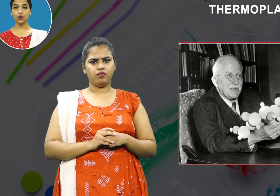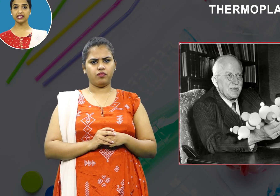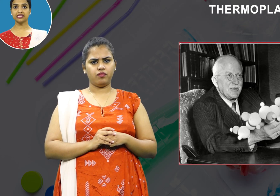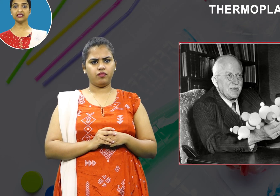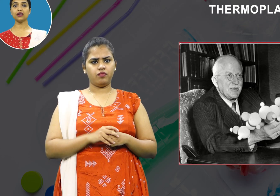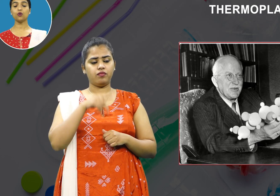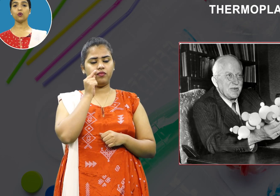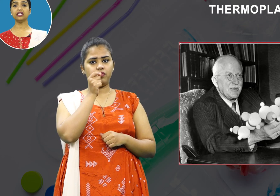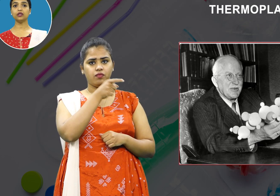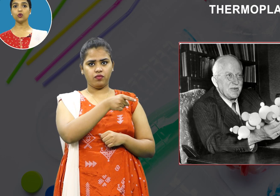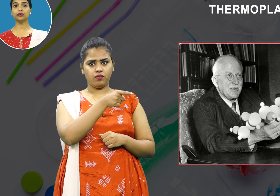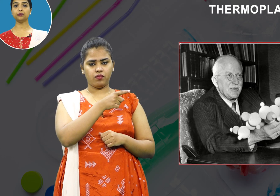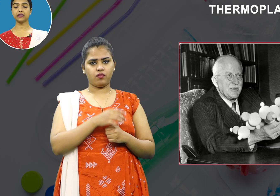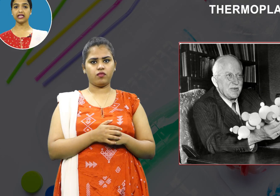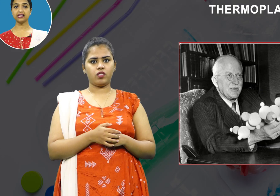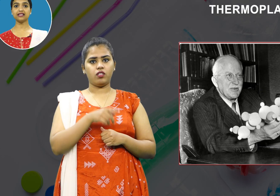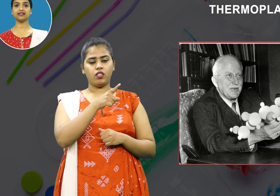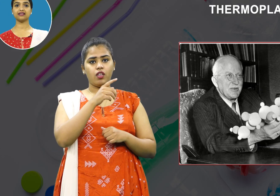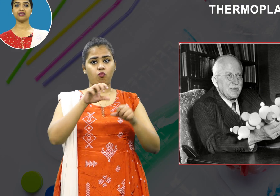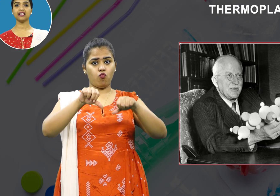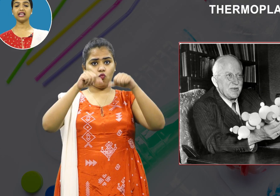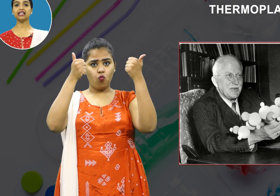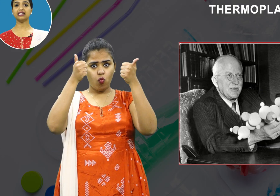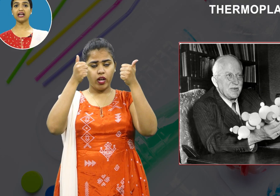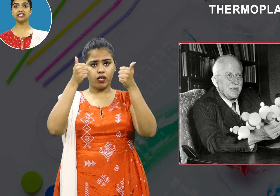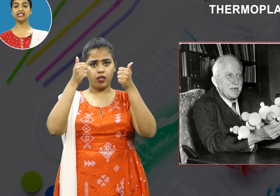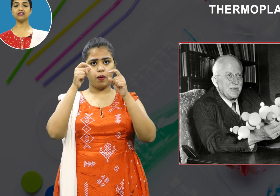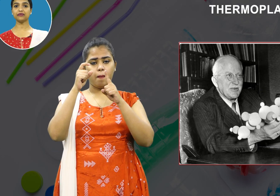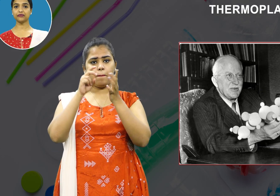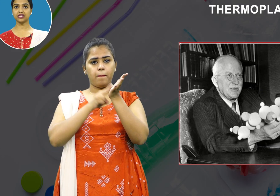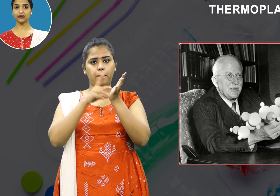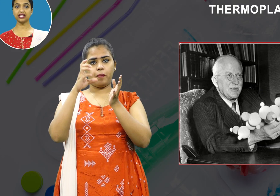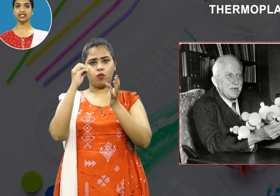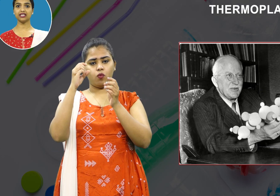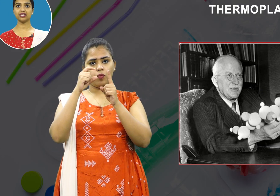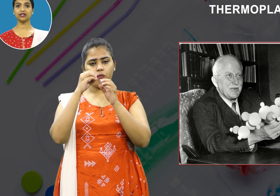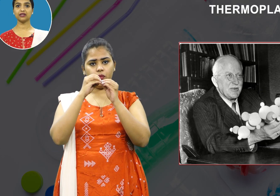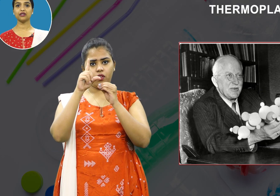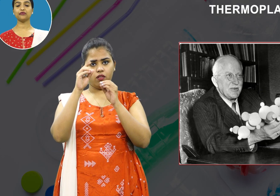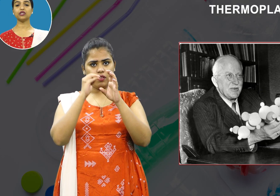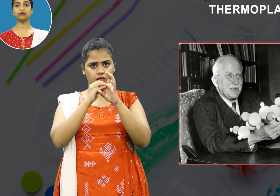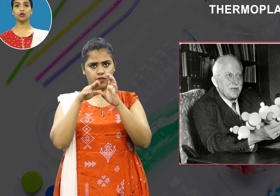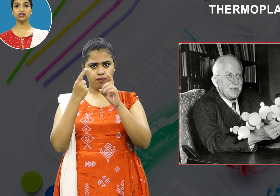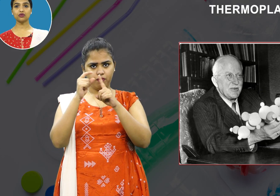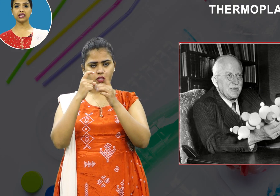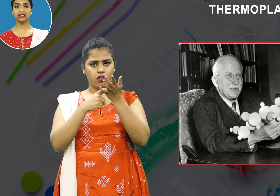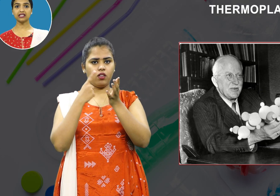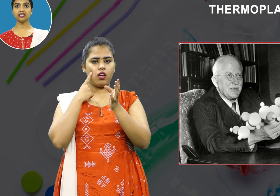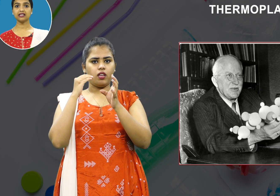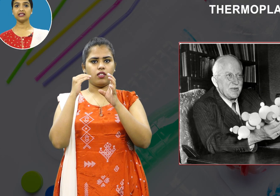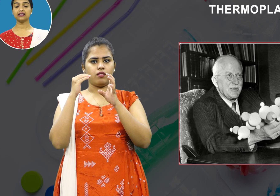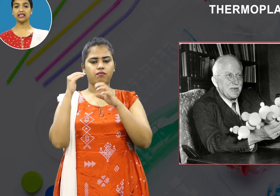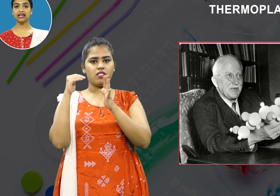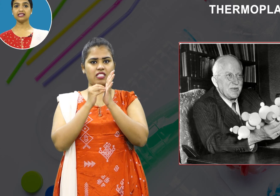Hermann Staudinger won Nobel Prize in 1953 for